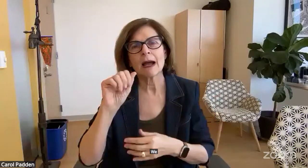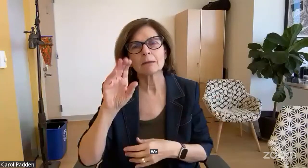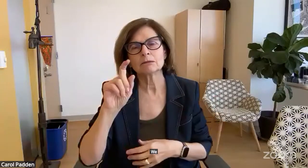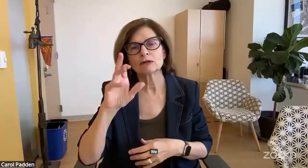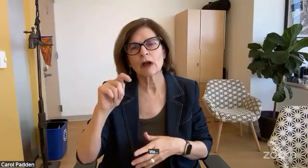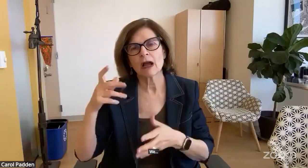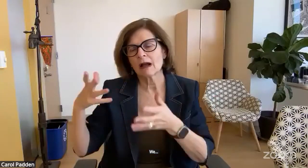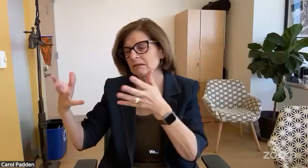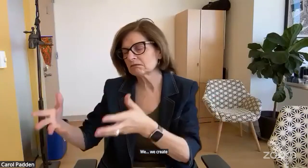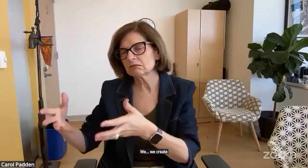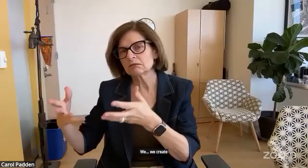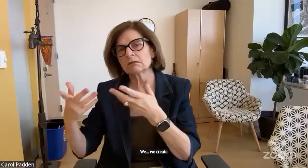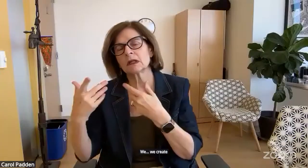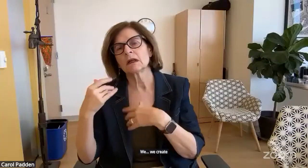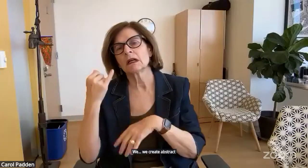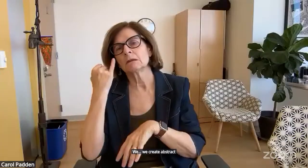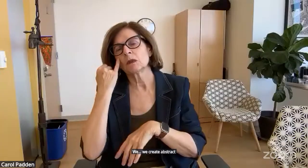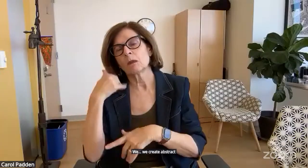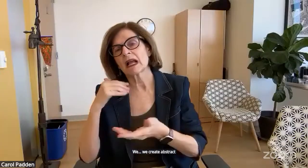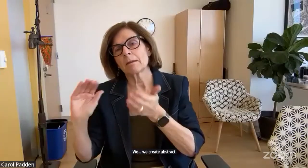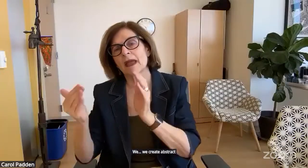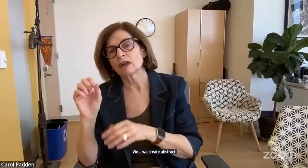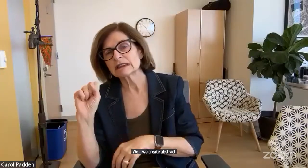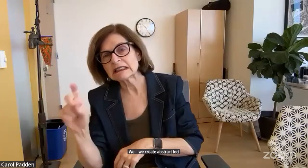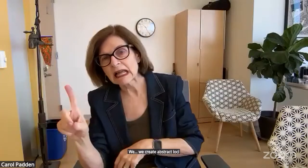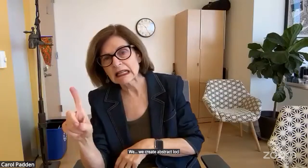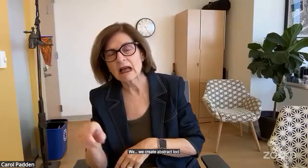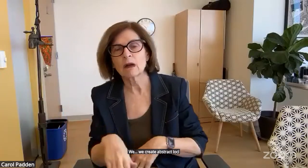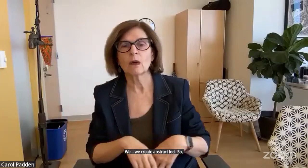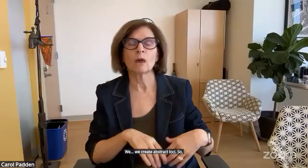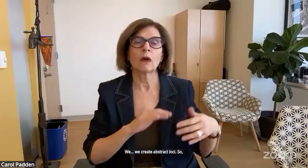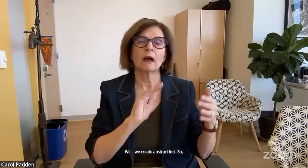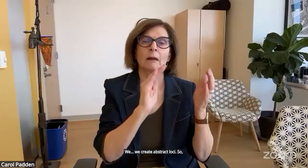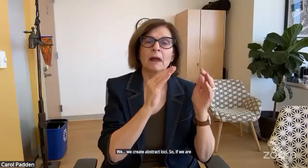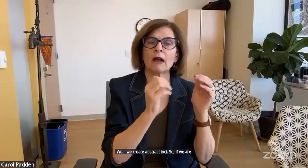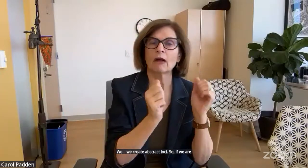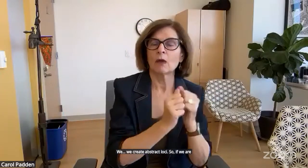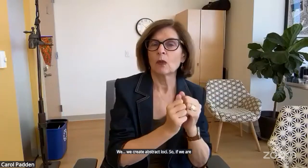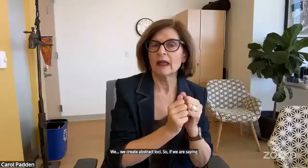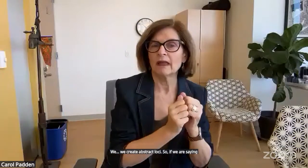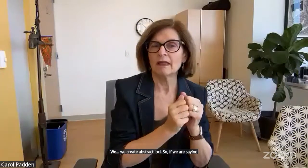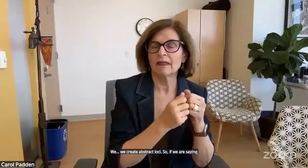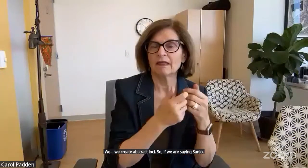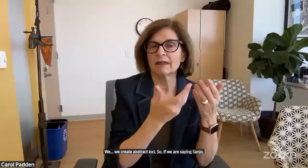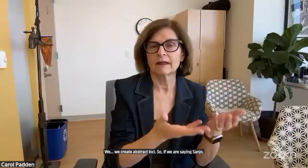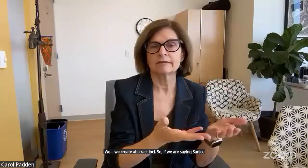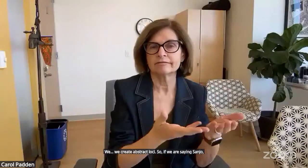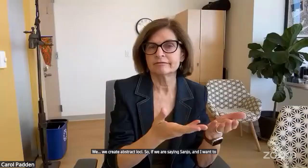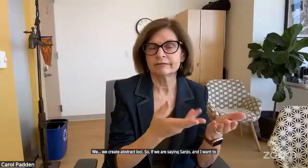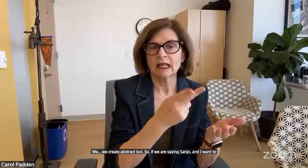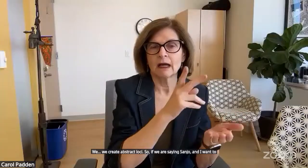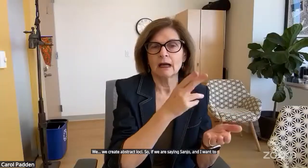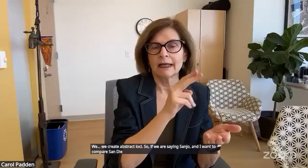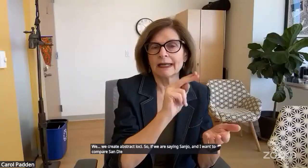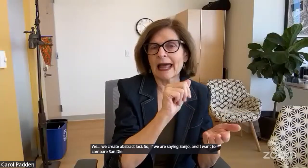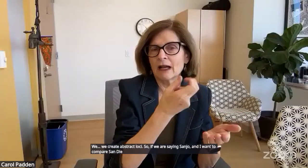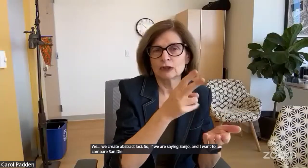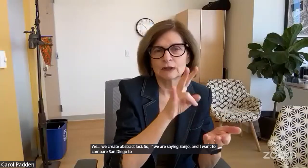we create abstract loci. So if we are saying San Diego and I want to compare San Diego